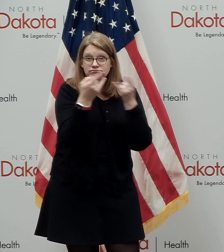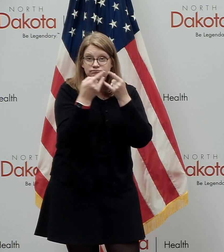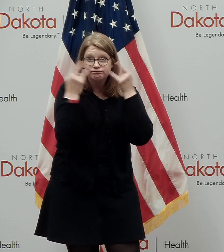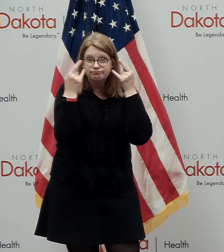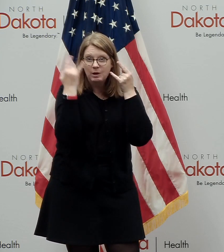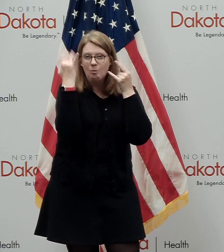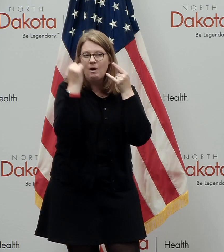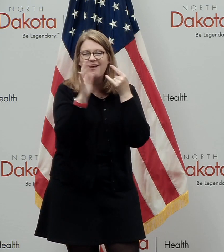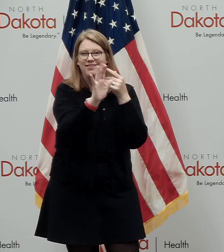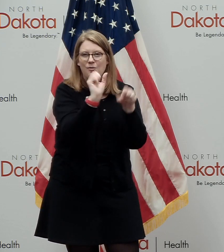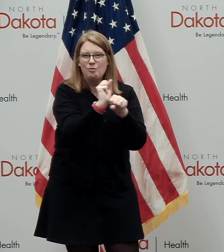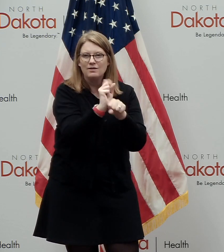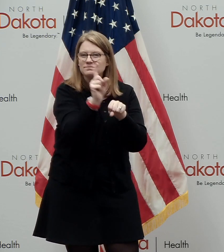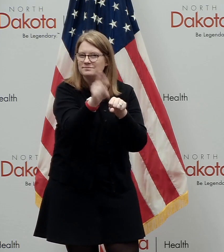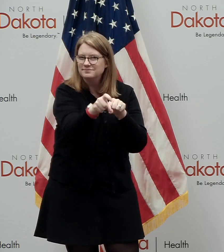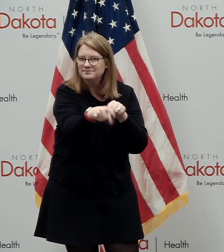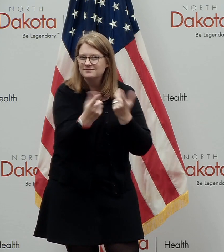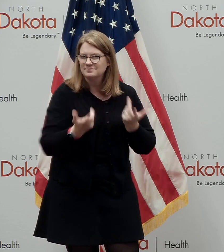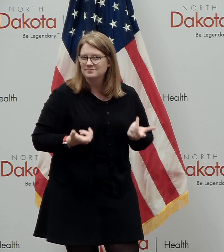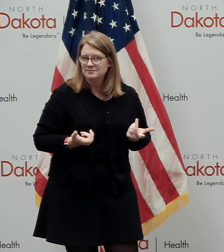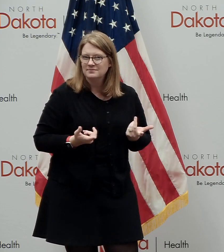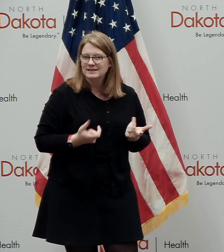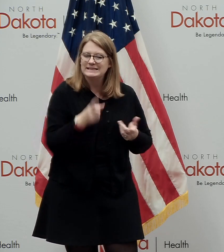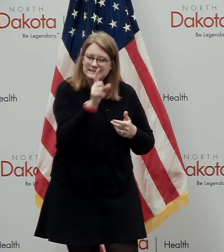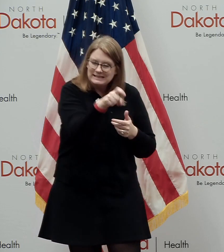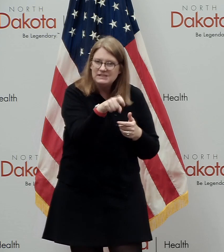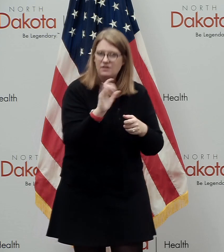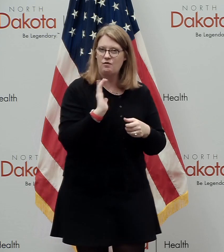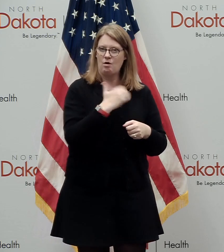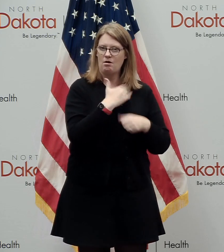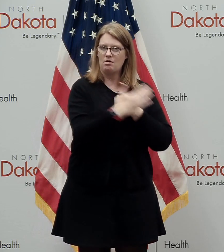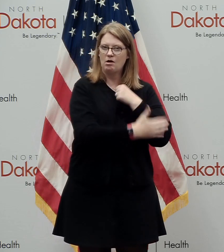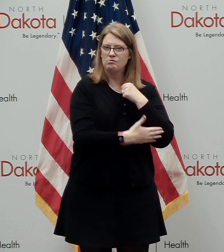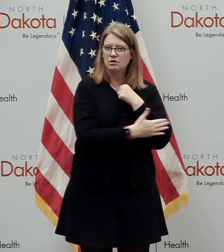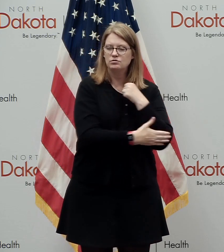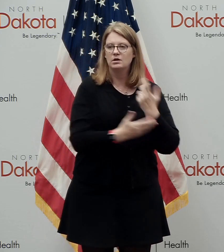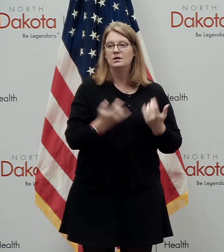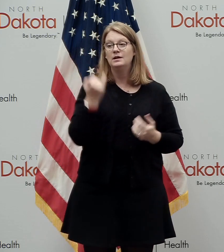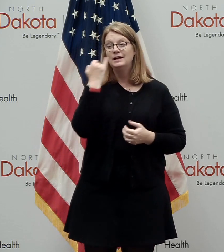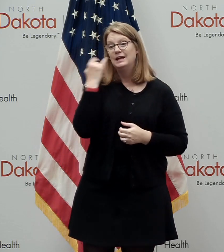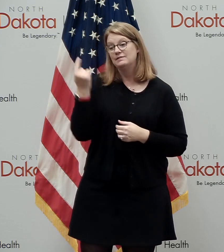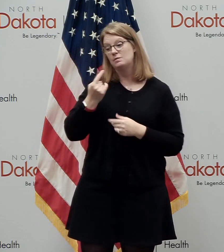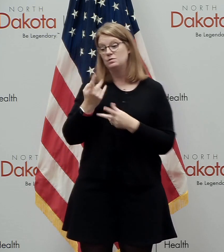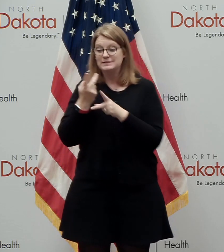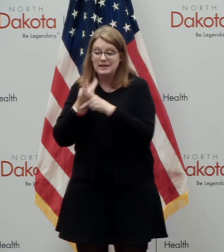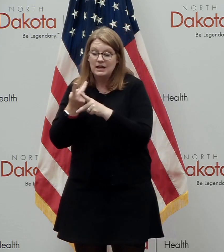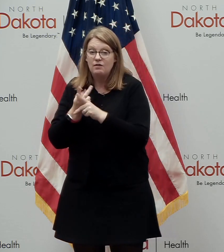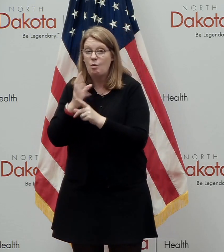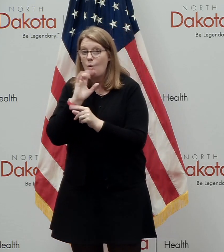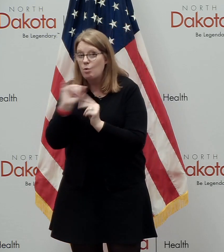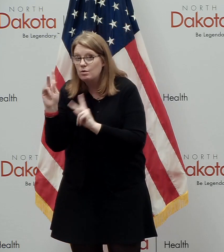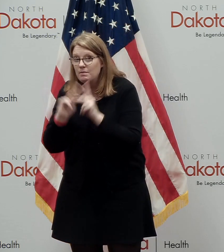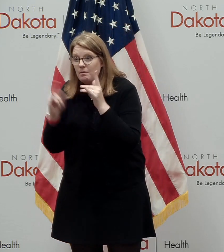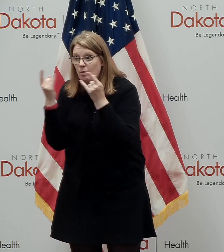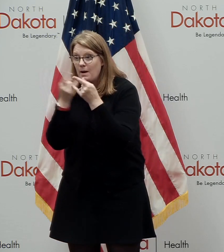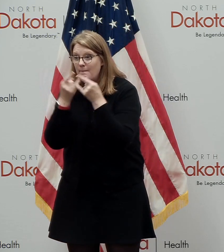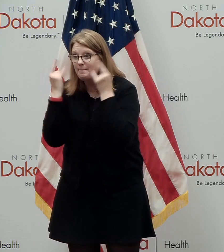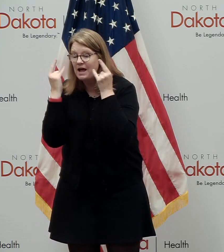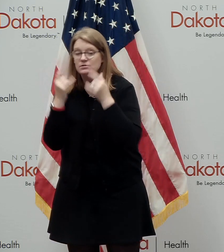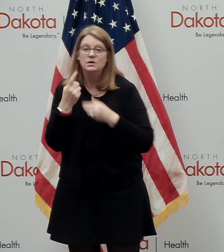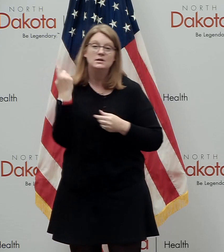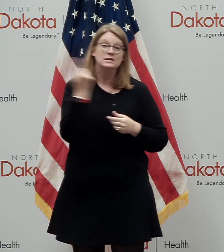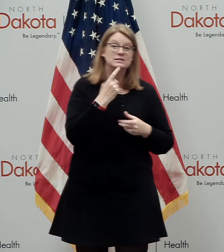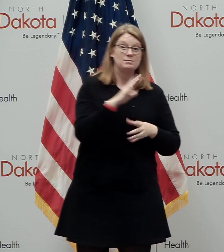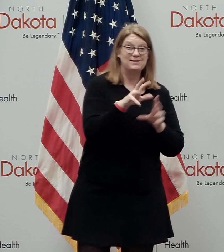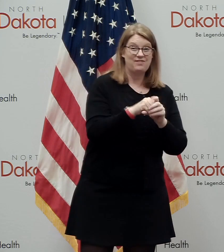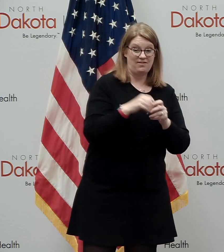of our country. So whether it's someone, again, who's caring for the elderly, who's wearing a mask, or someone who's in the